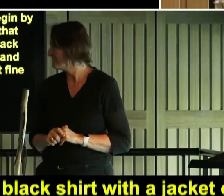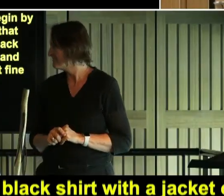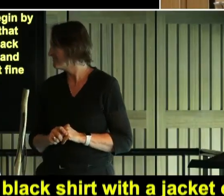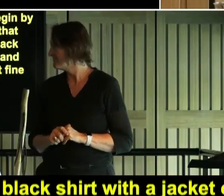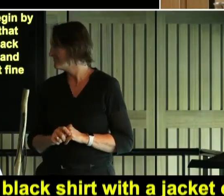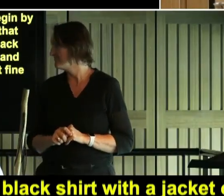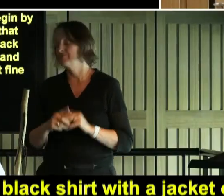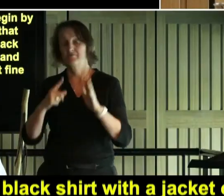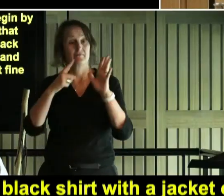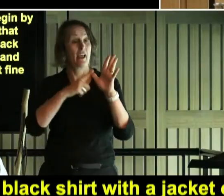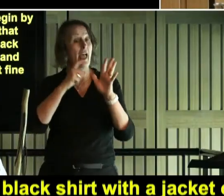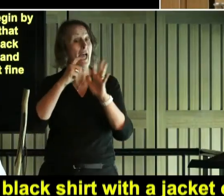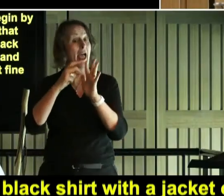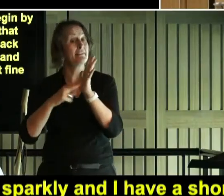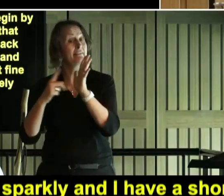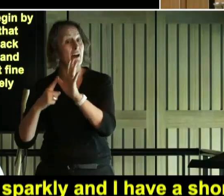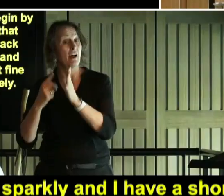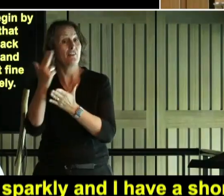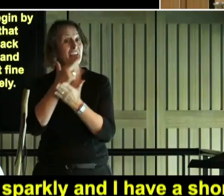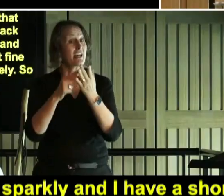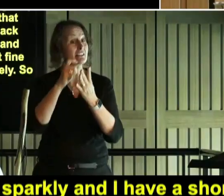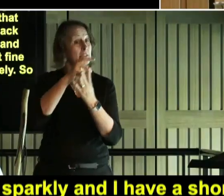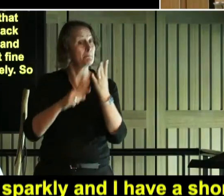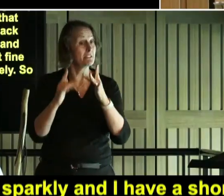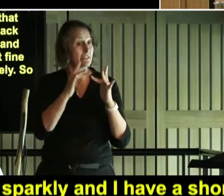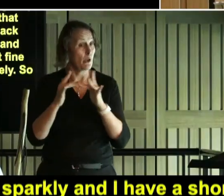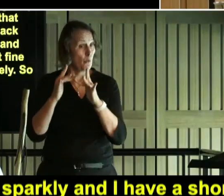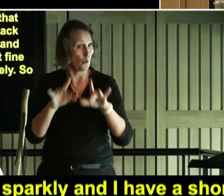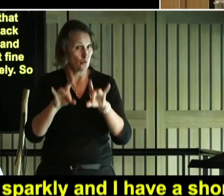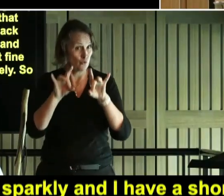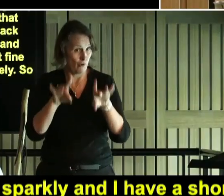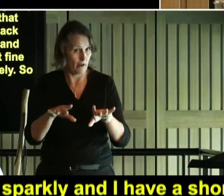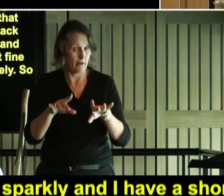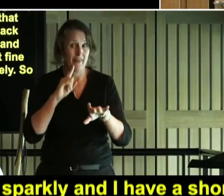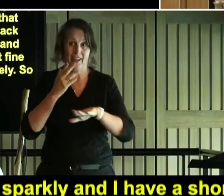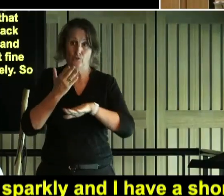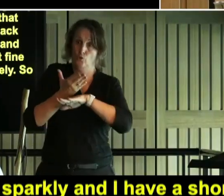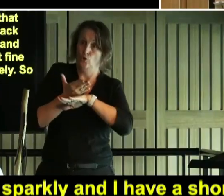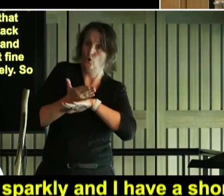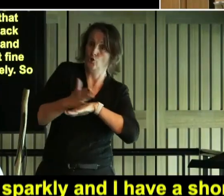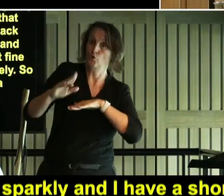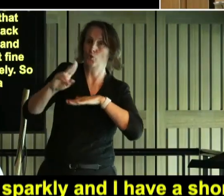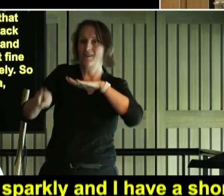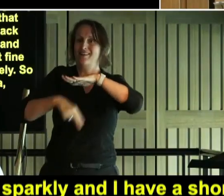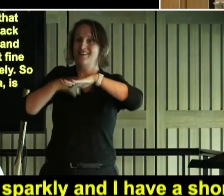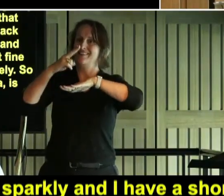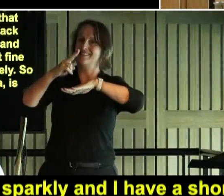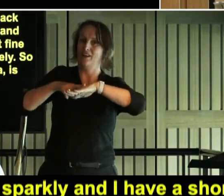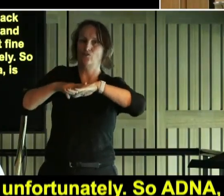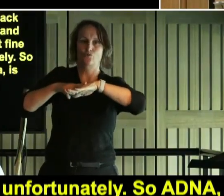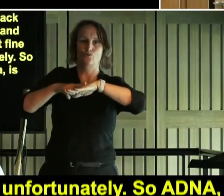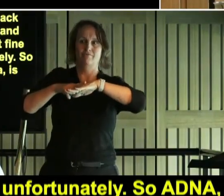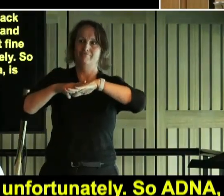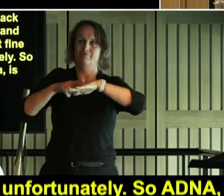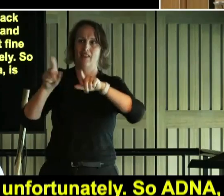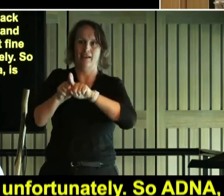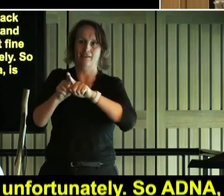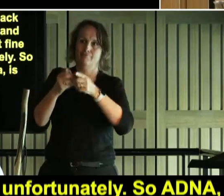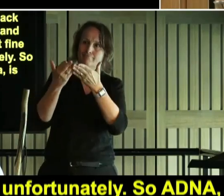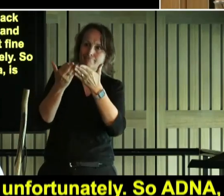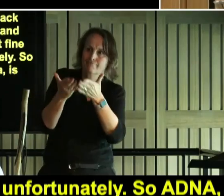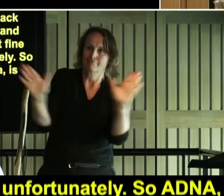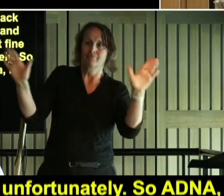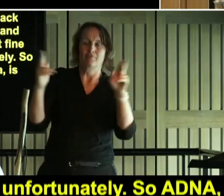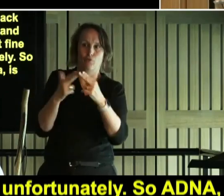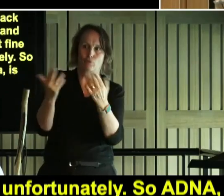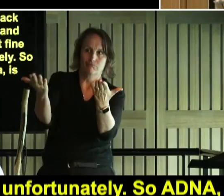So ADNA, Arts and Disability Network Australia, is the new national gateway for arts and disability culture.